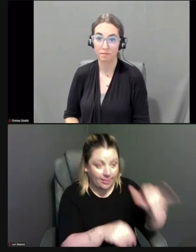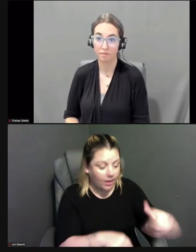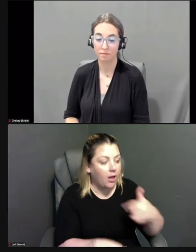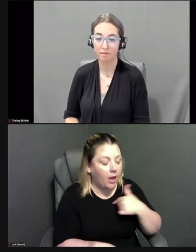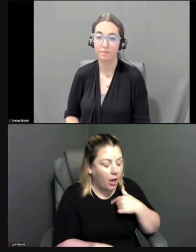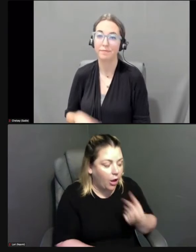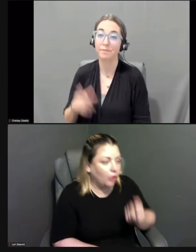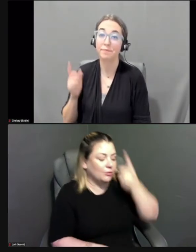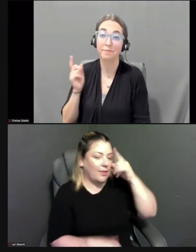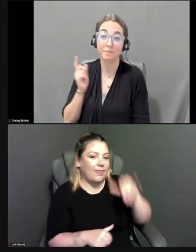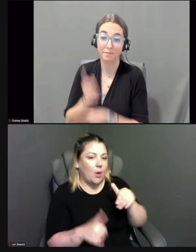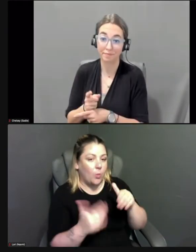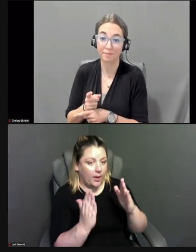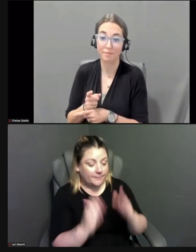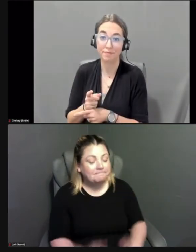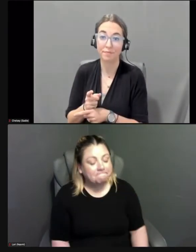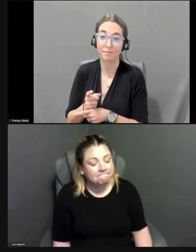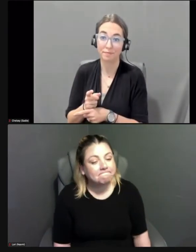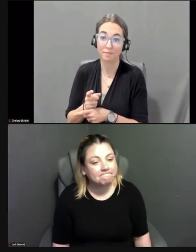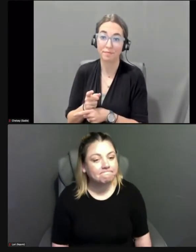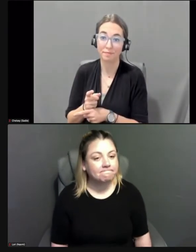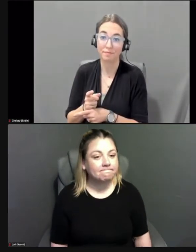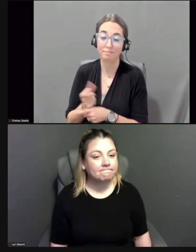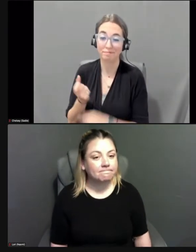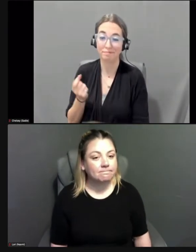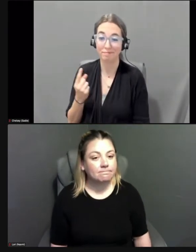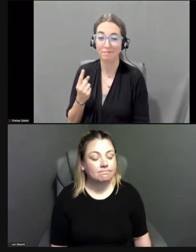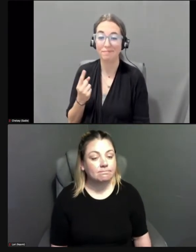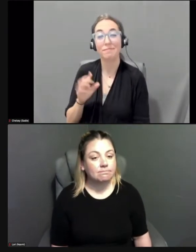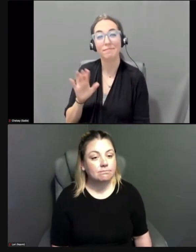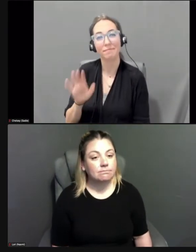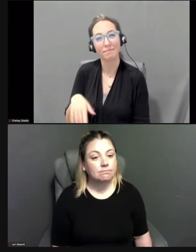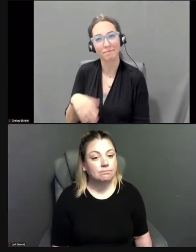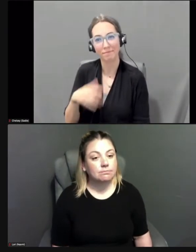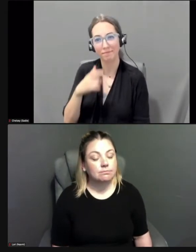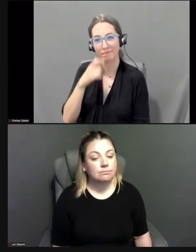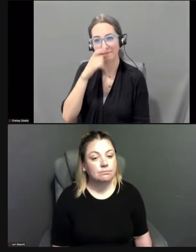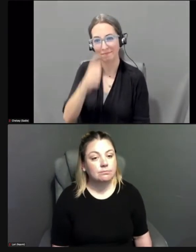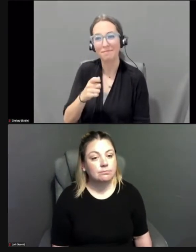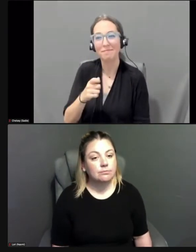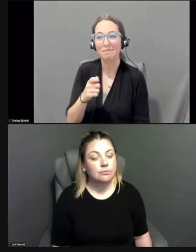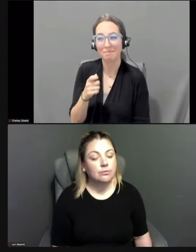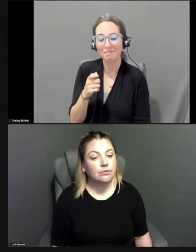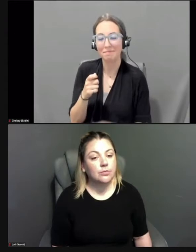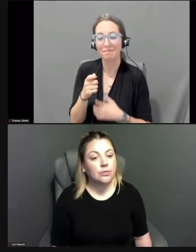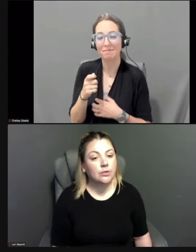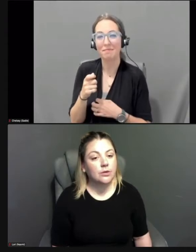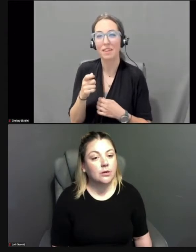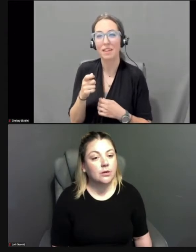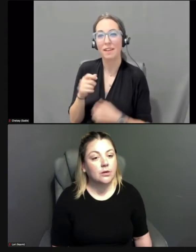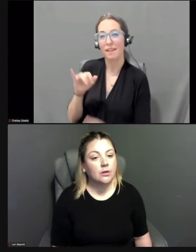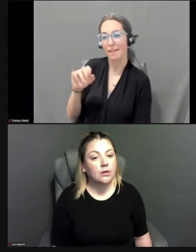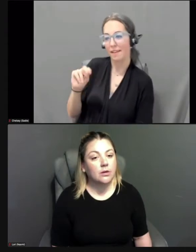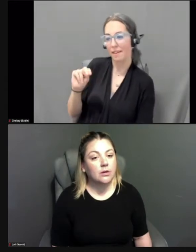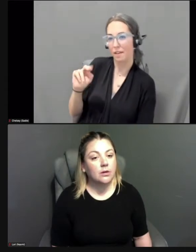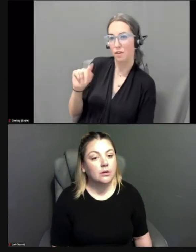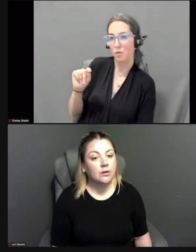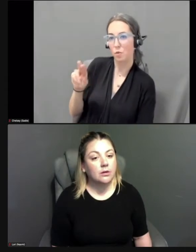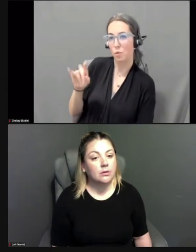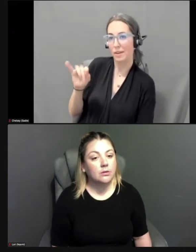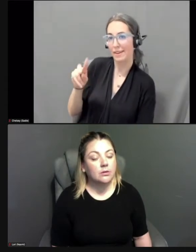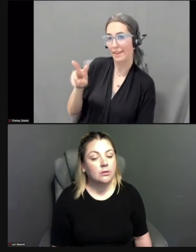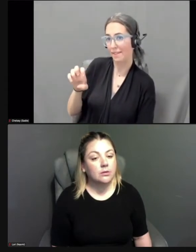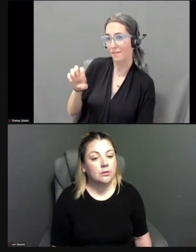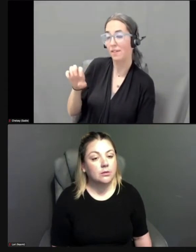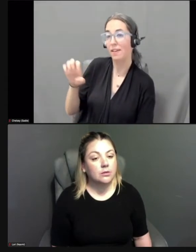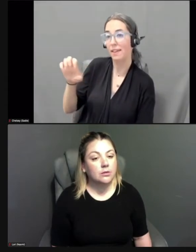Yep. Interestingly enough, that is kind of how I first fell into intuitive eating. So I did a